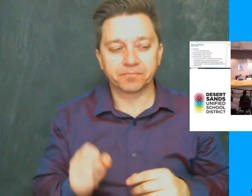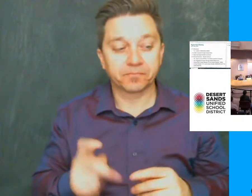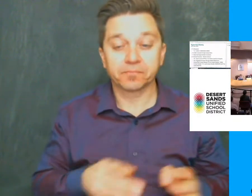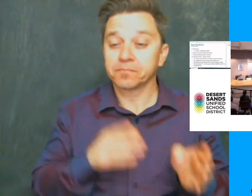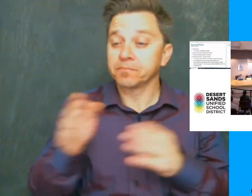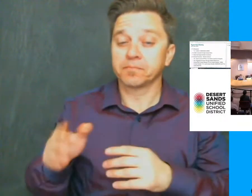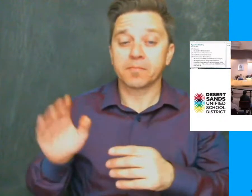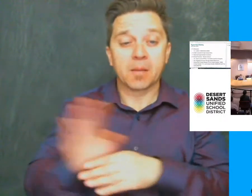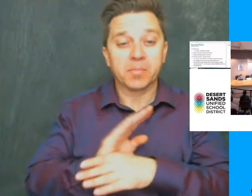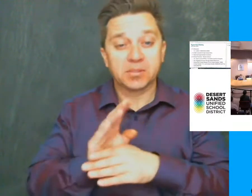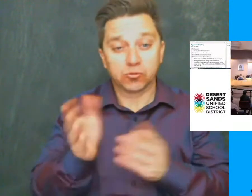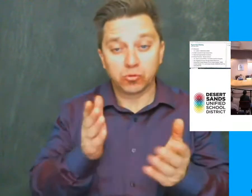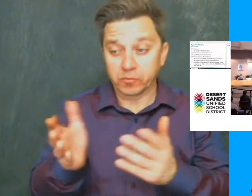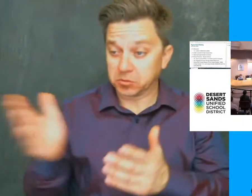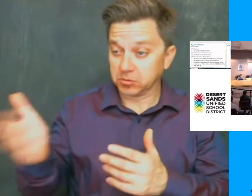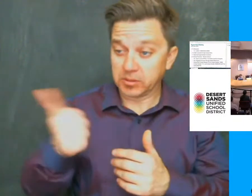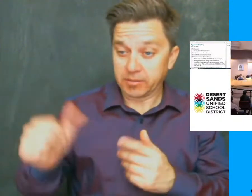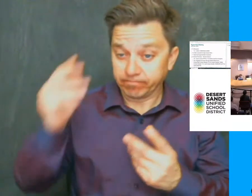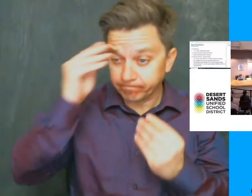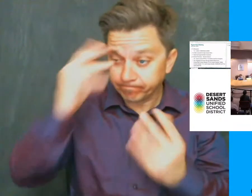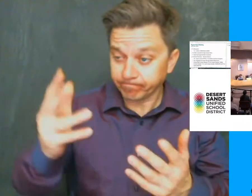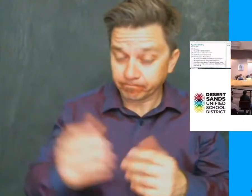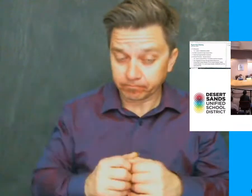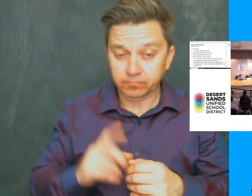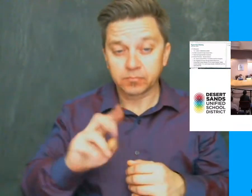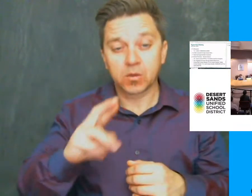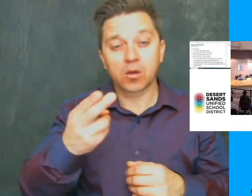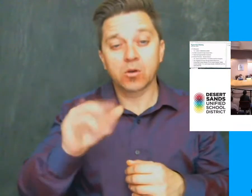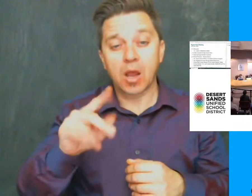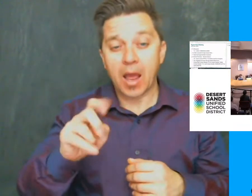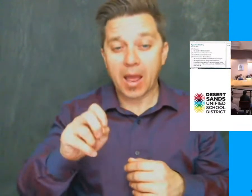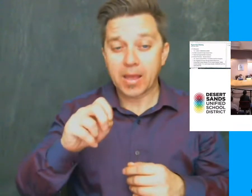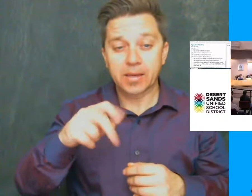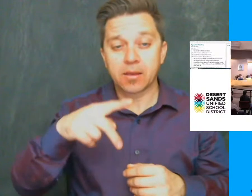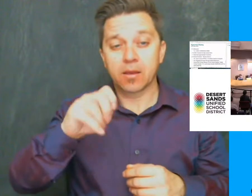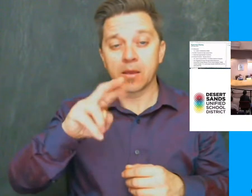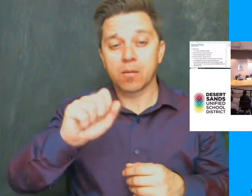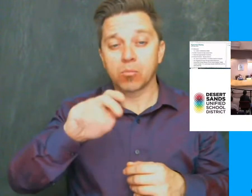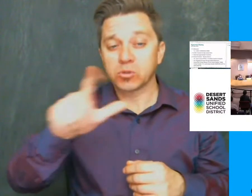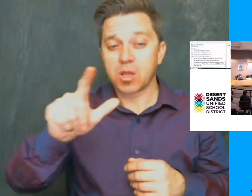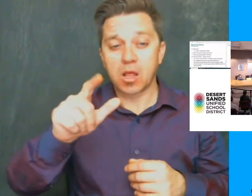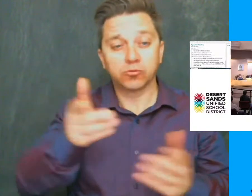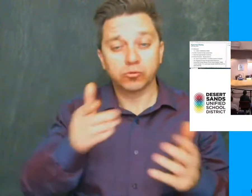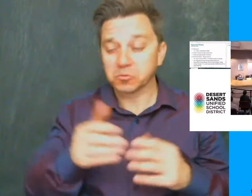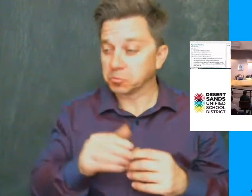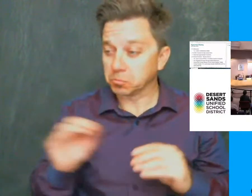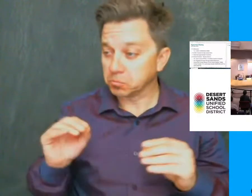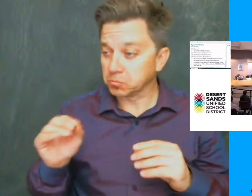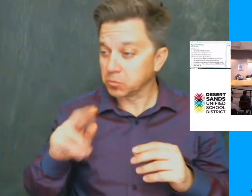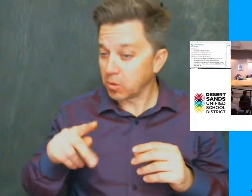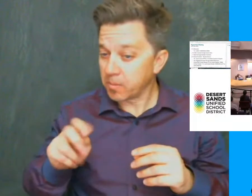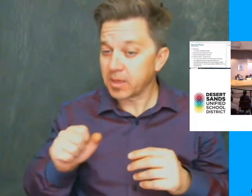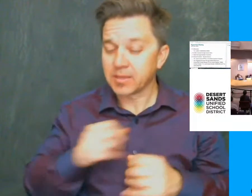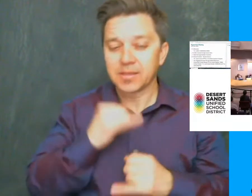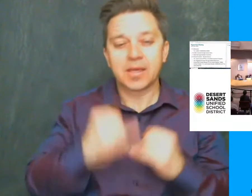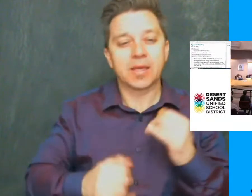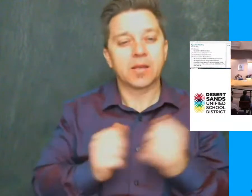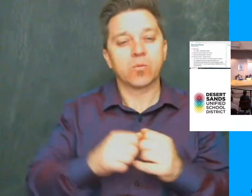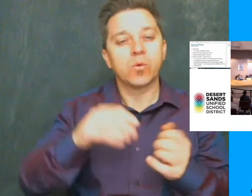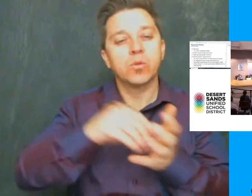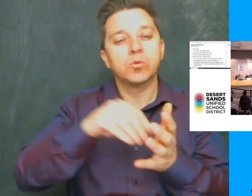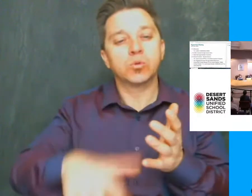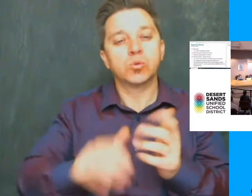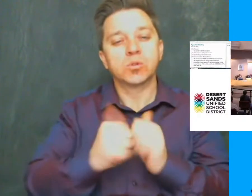updates? Okay, Dr. Hyde, Personnel Services. No updates. All right, we'll end with Laura Fisher, Student Support